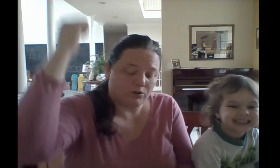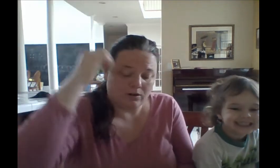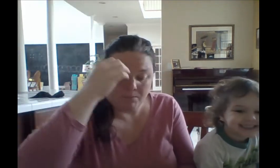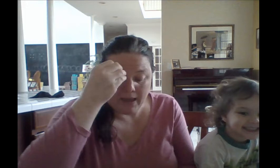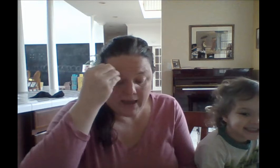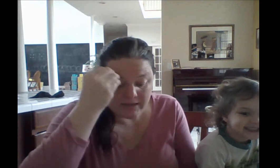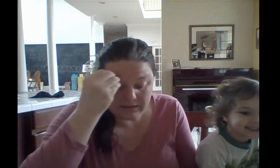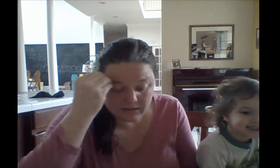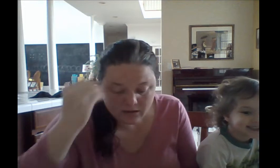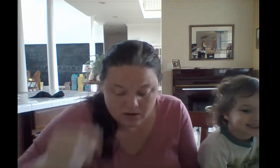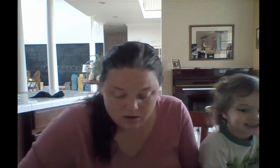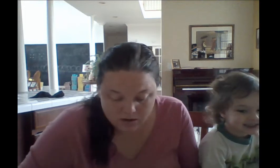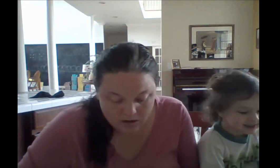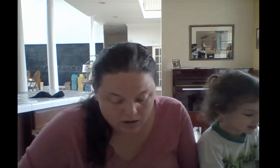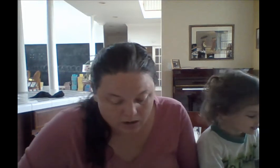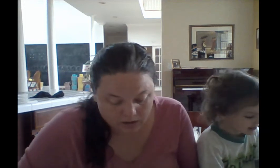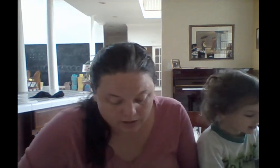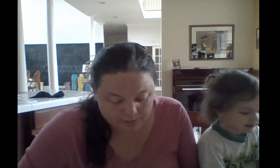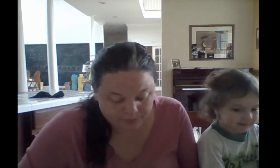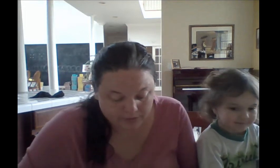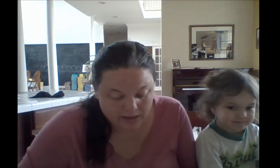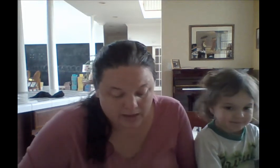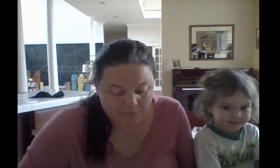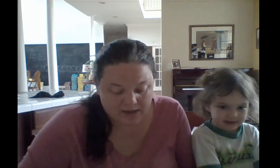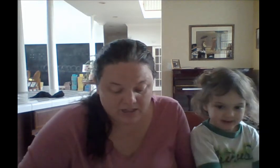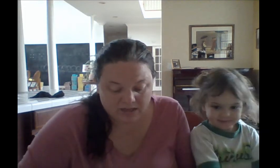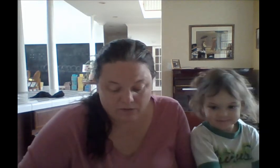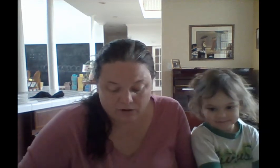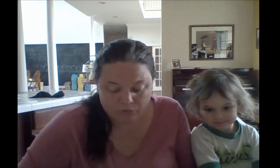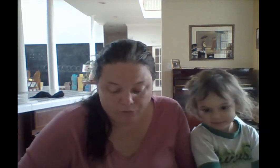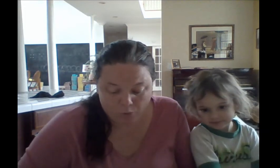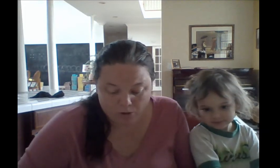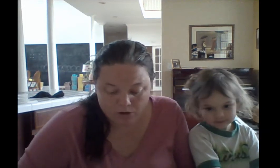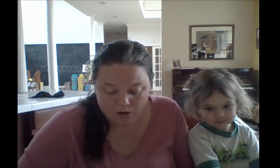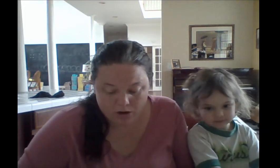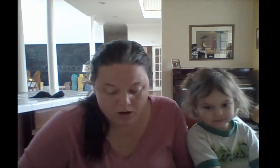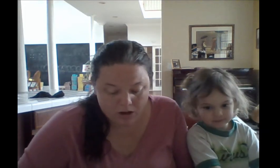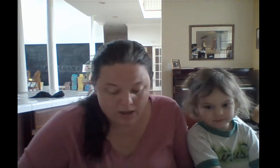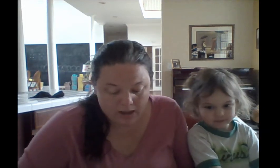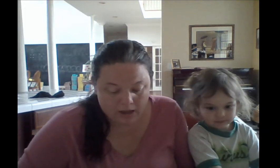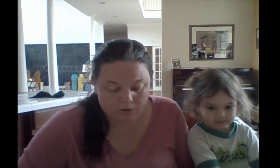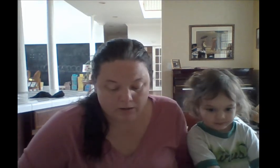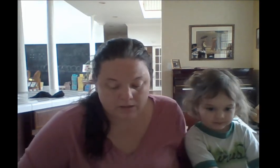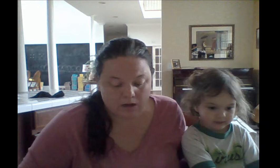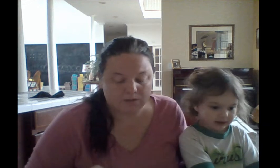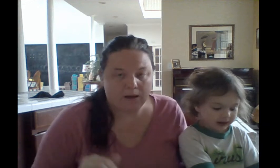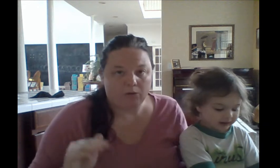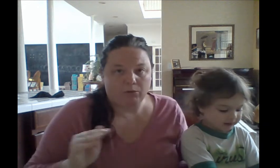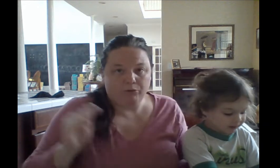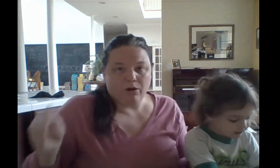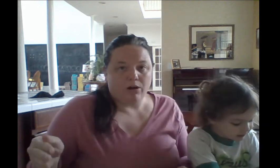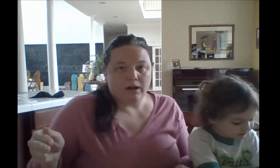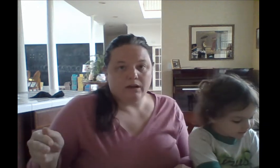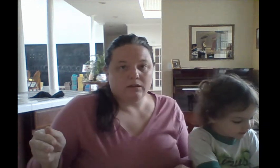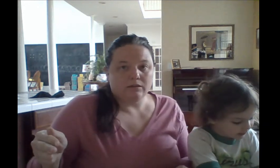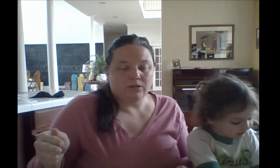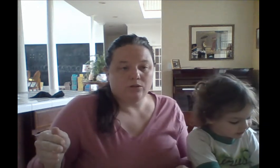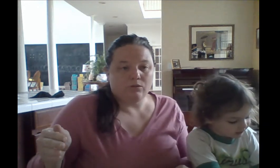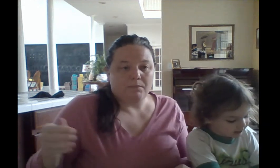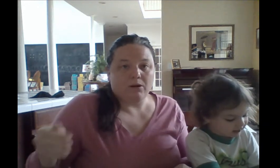or in the past. And page 74, when it talks about referring to a person